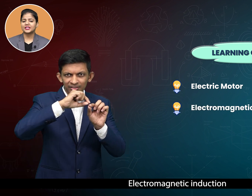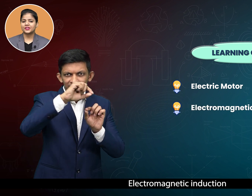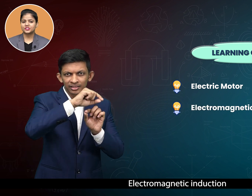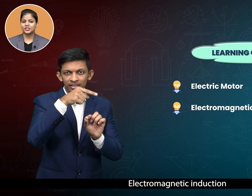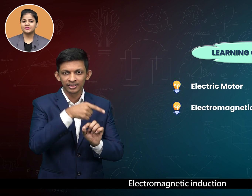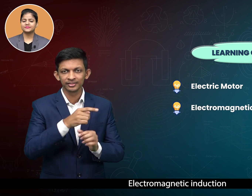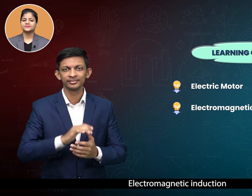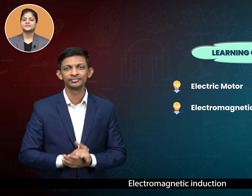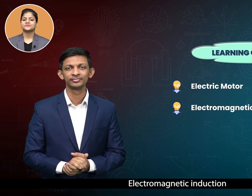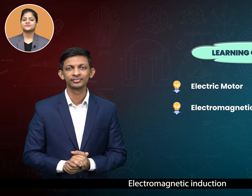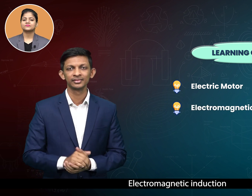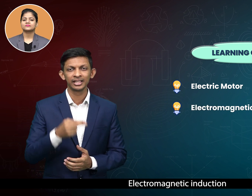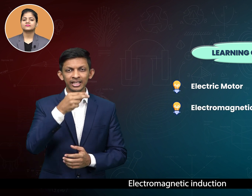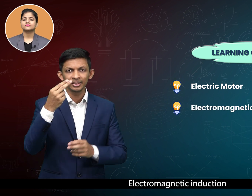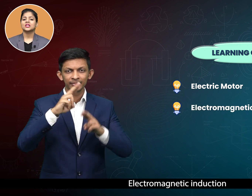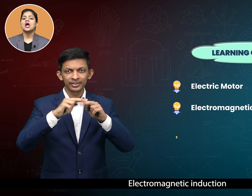electromagnetic induction,